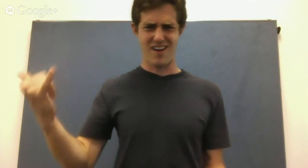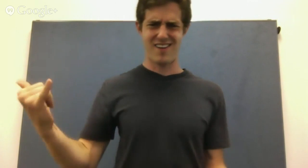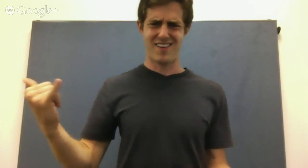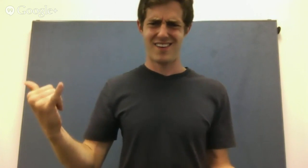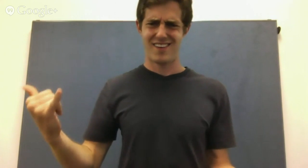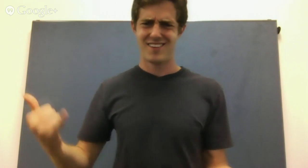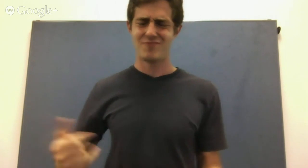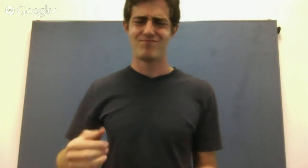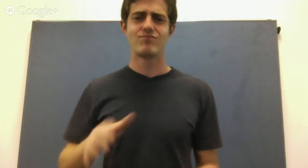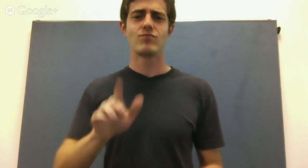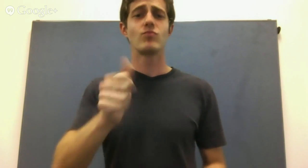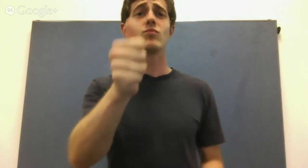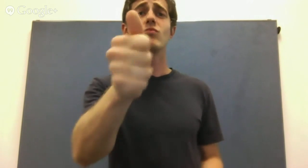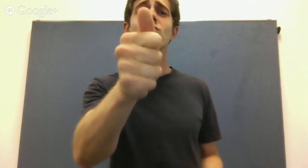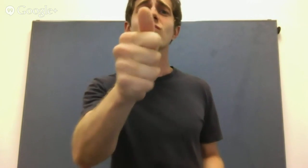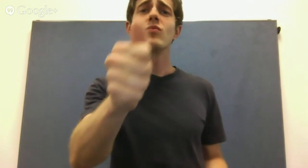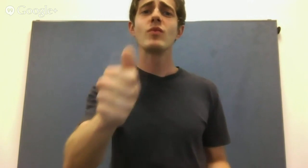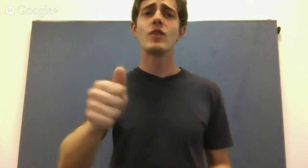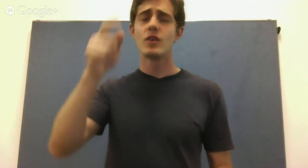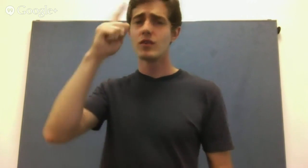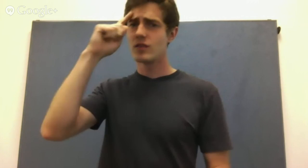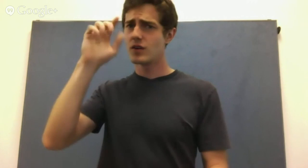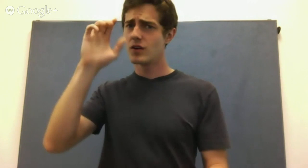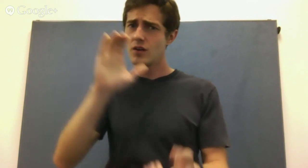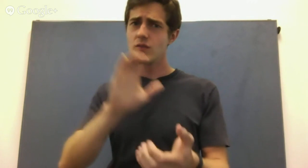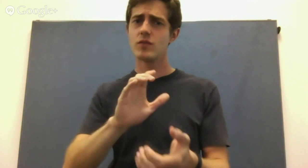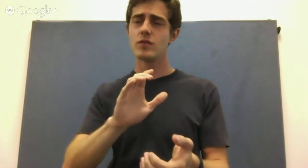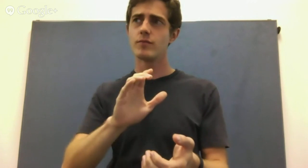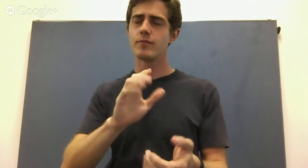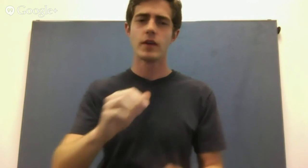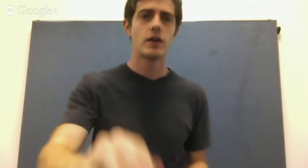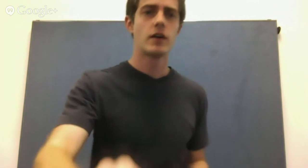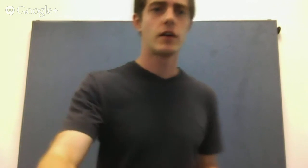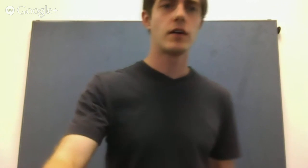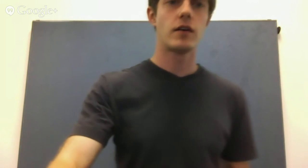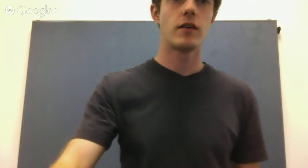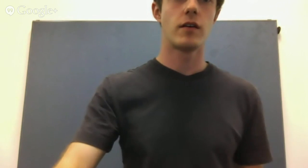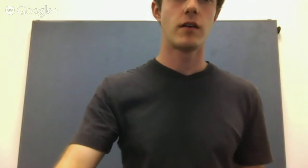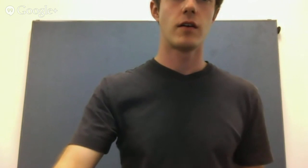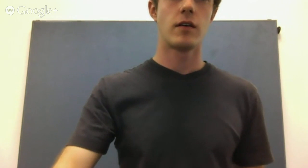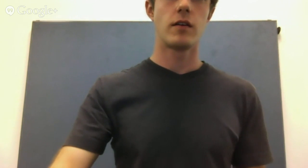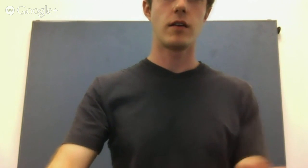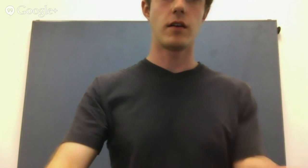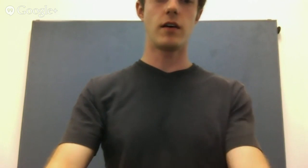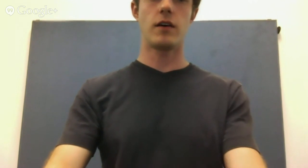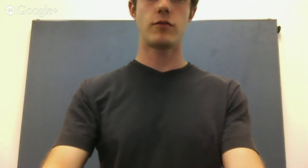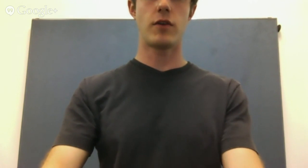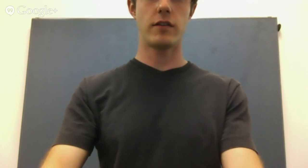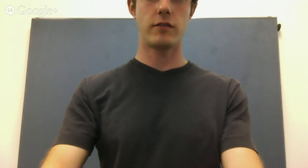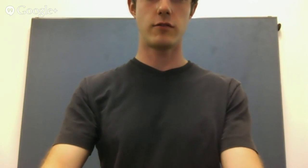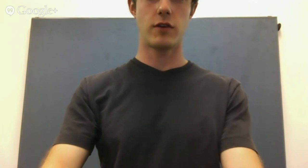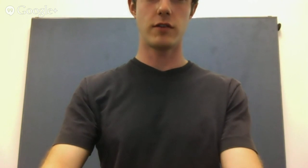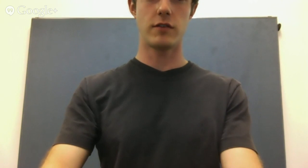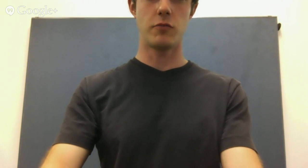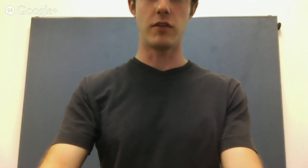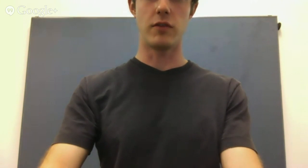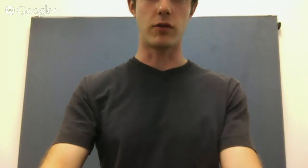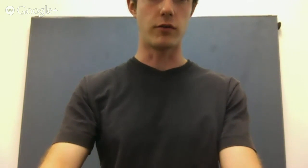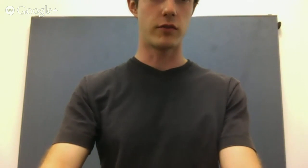much. Believe in yourself. Can you hear me now? Trust and believe are close. I